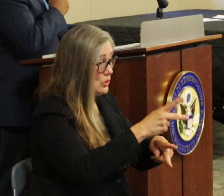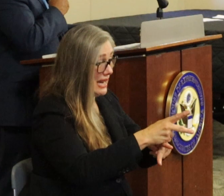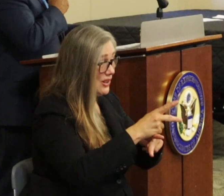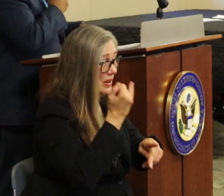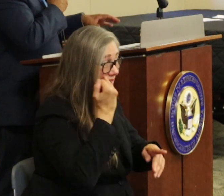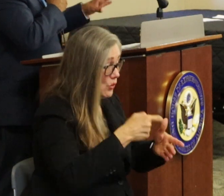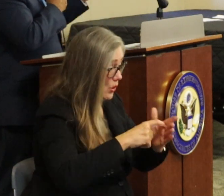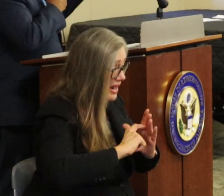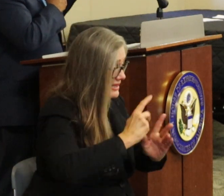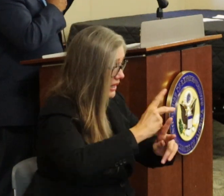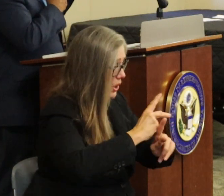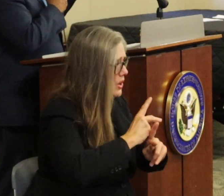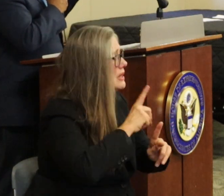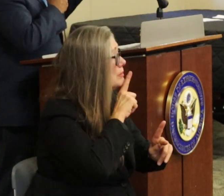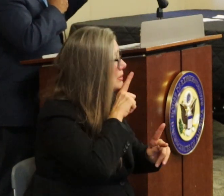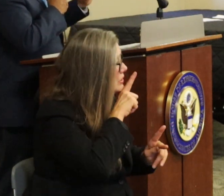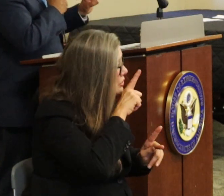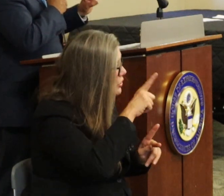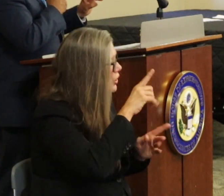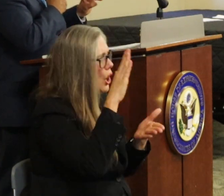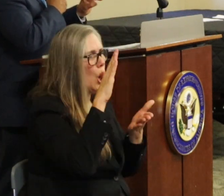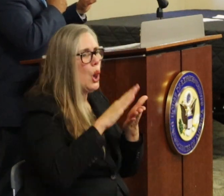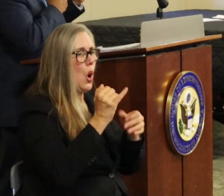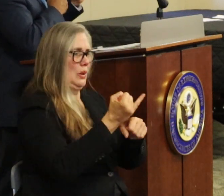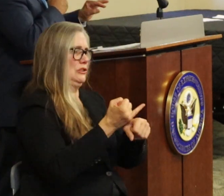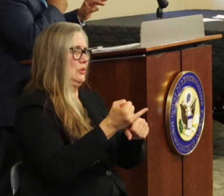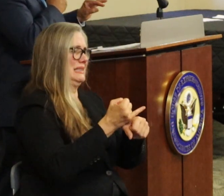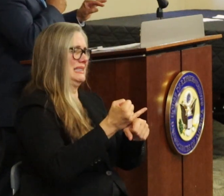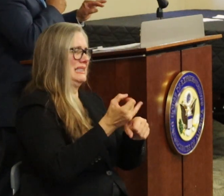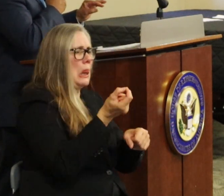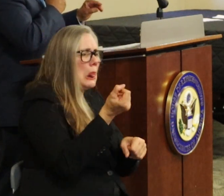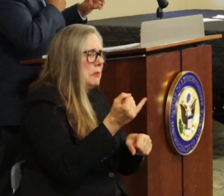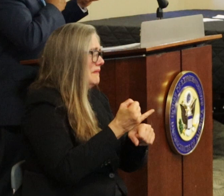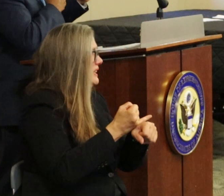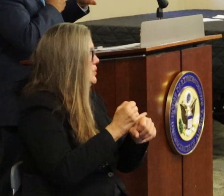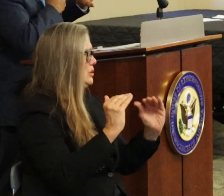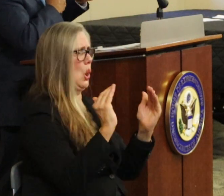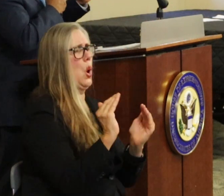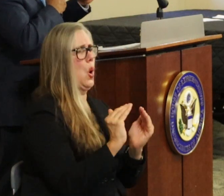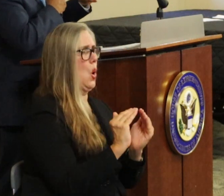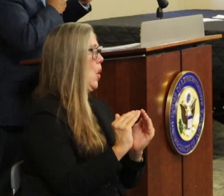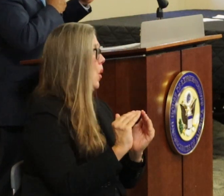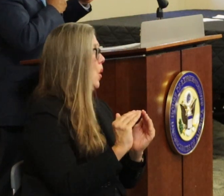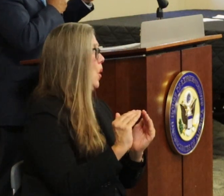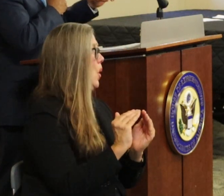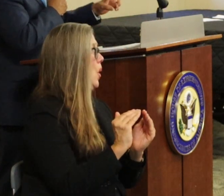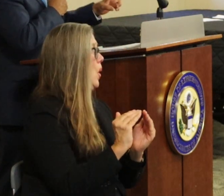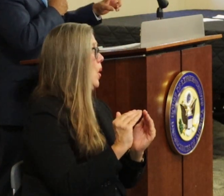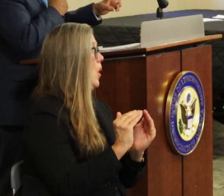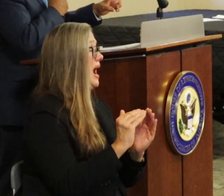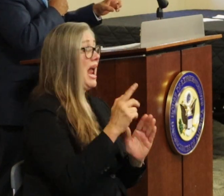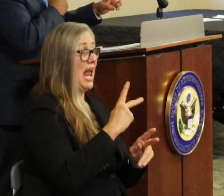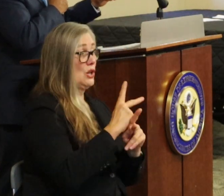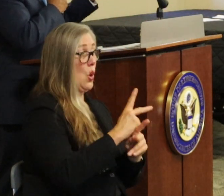they do, to make sure that it's at a very low interest, very low interest. And to expand the loan